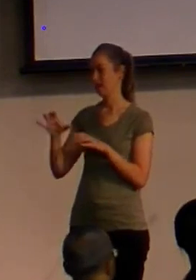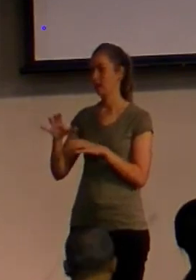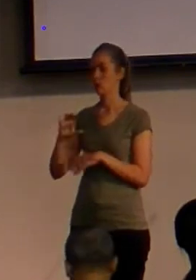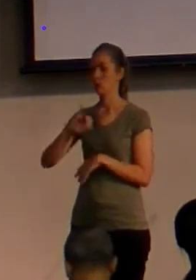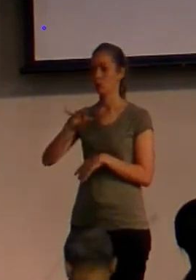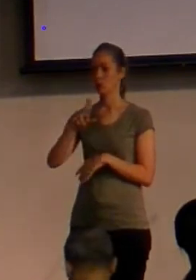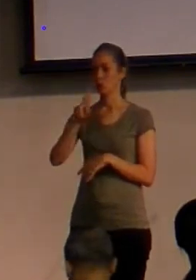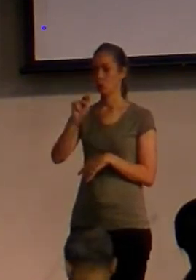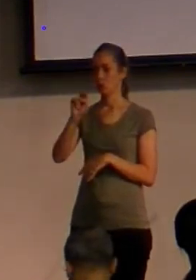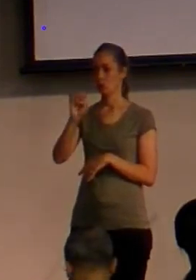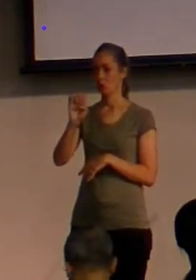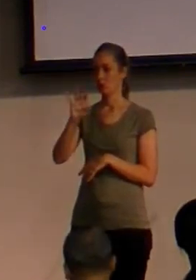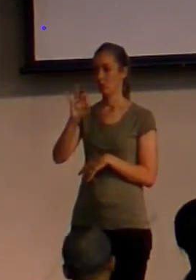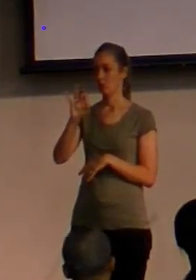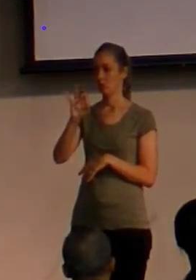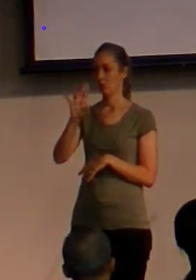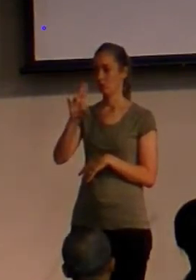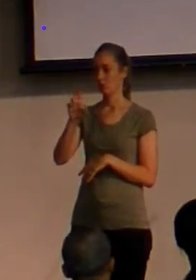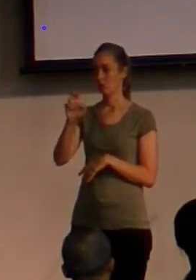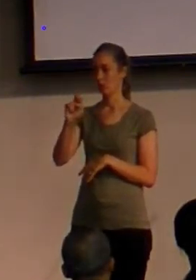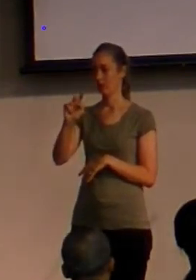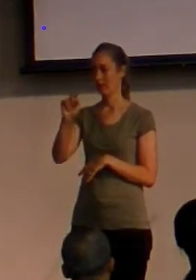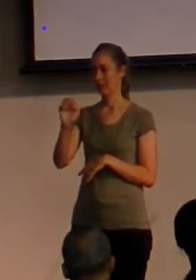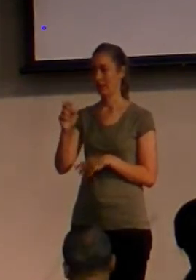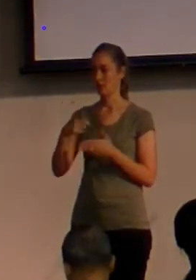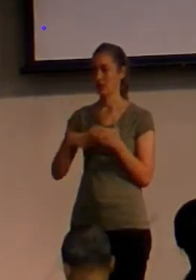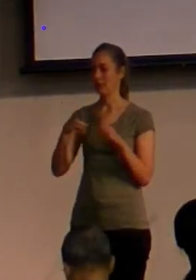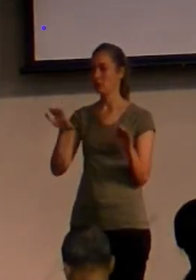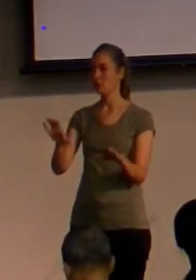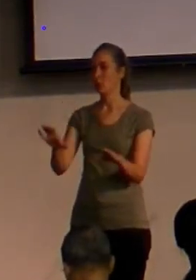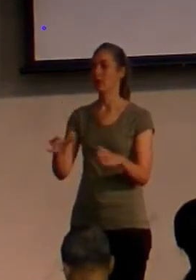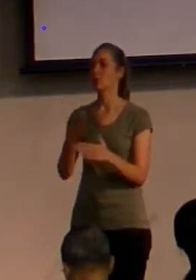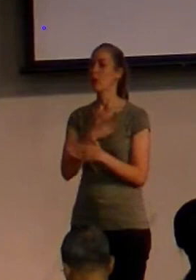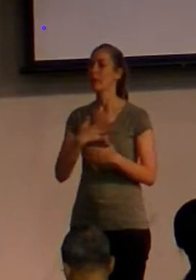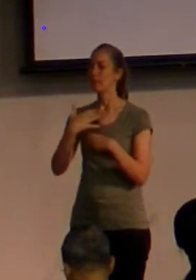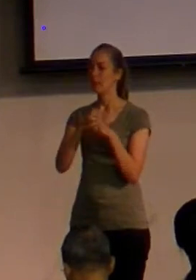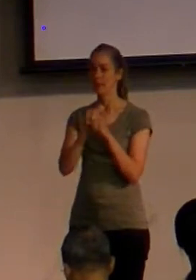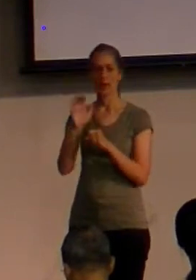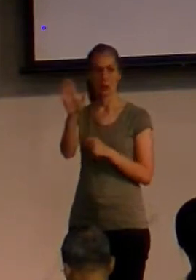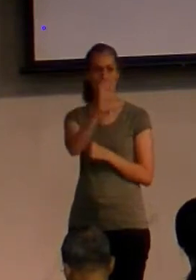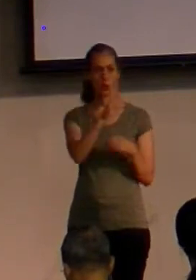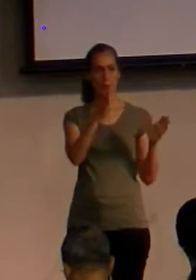Fuentes and what he is doing. But please make your plan